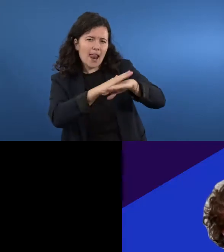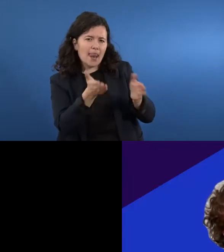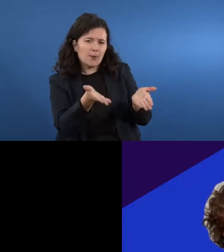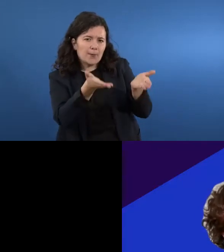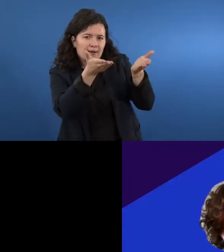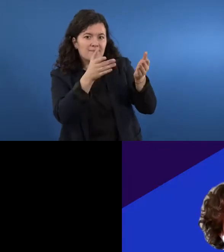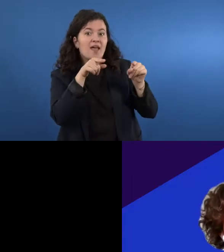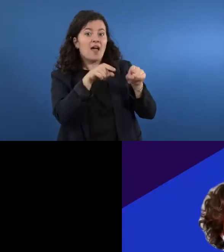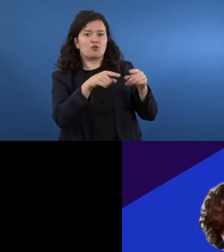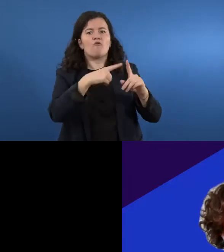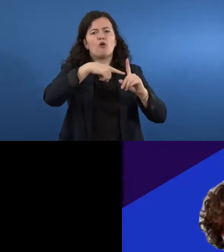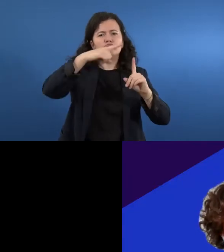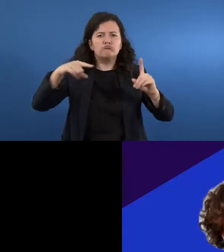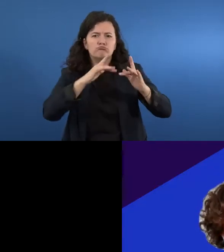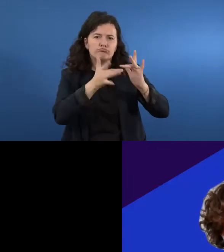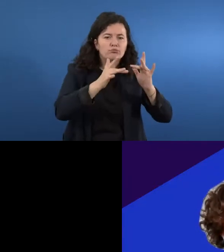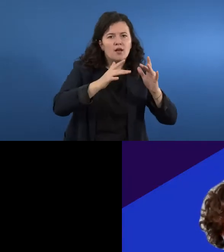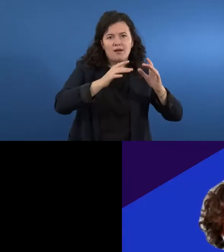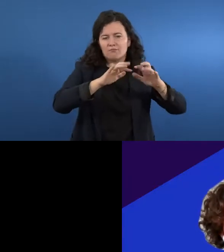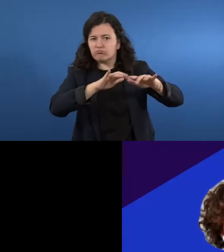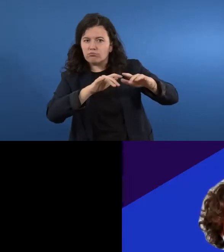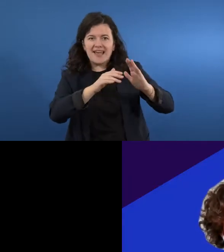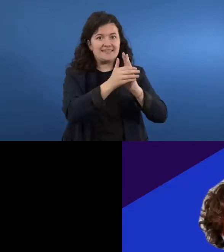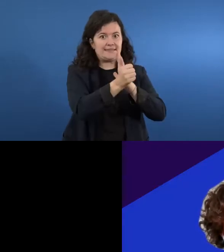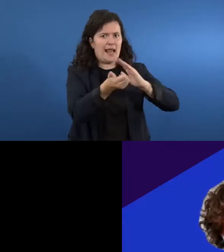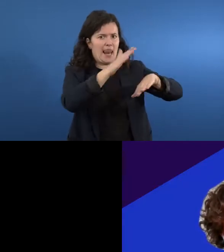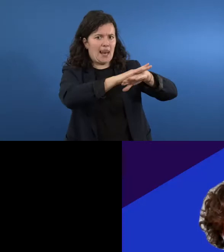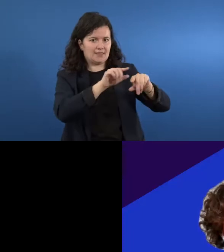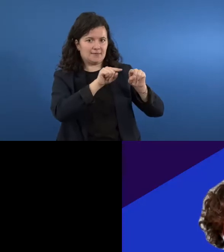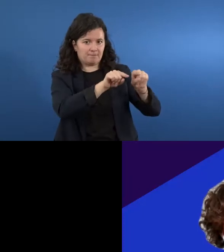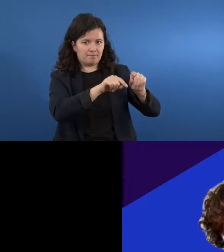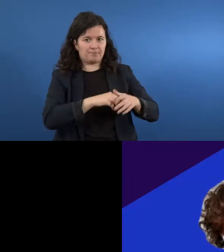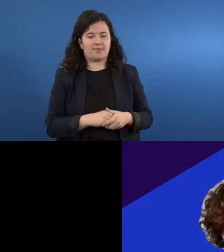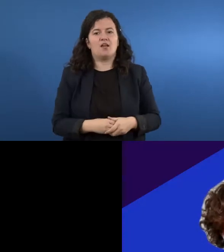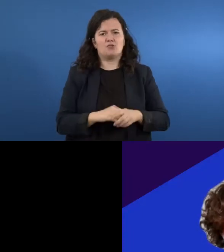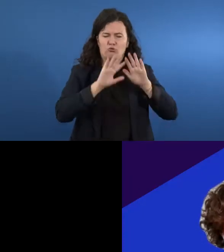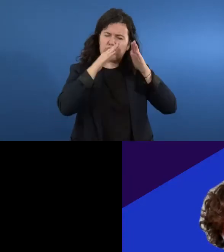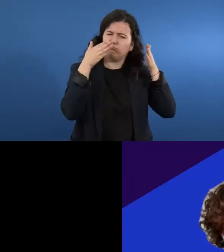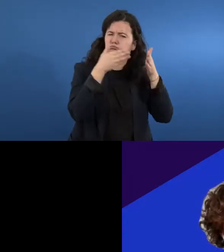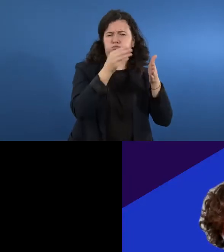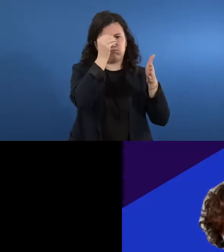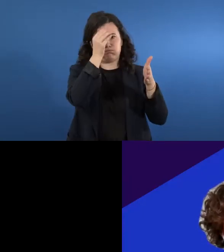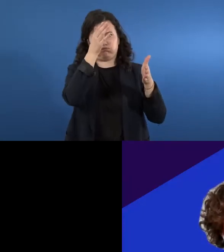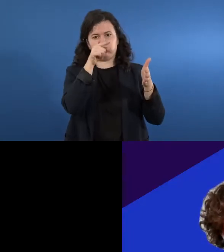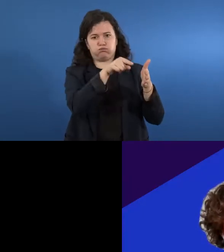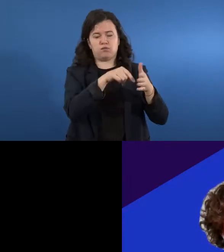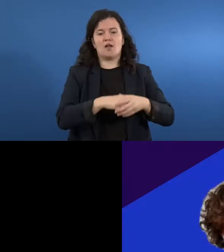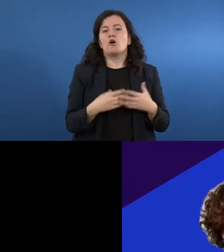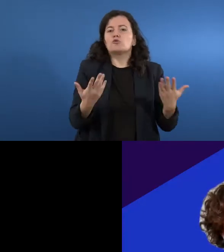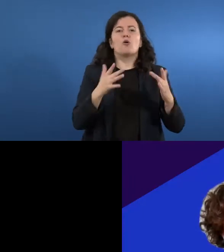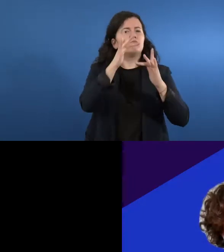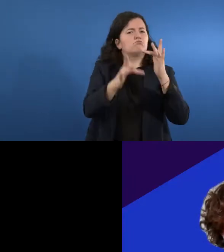support ILO constituents, so the employers, workers, and governments, in the digitalization of their national vocational training and